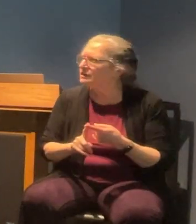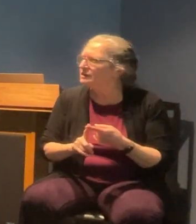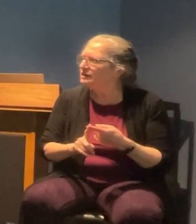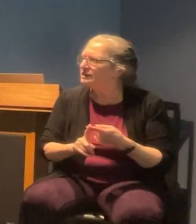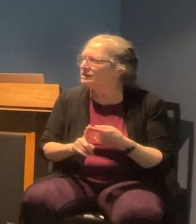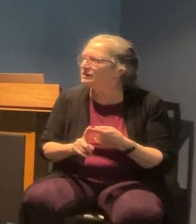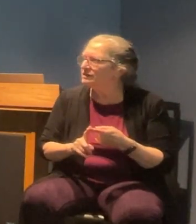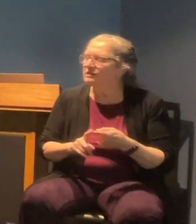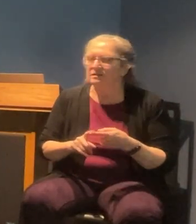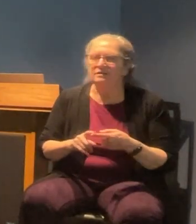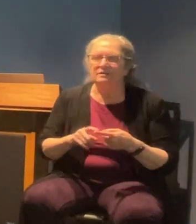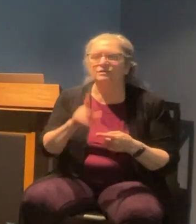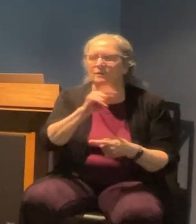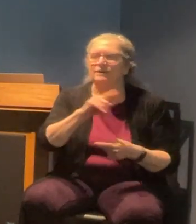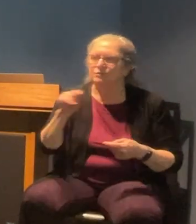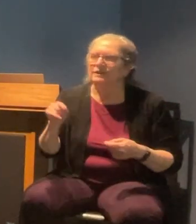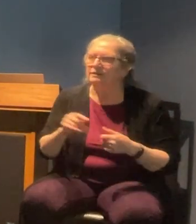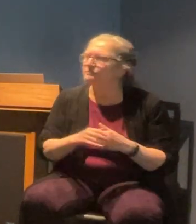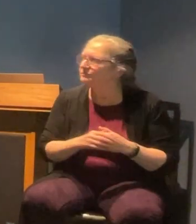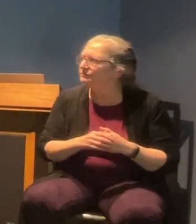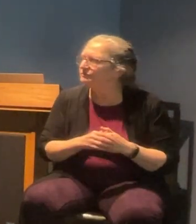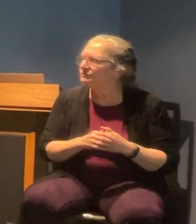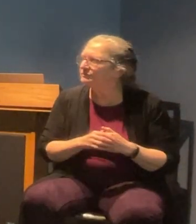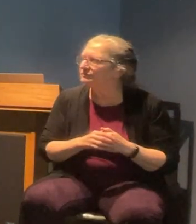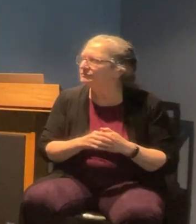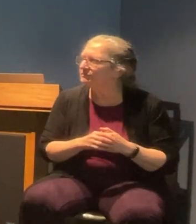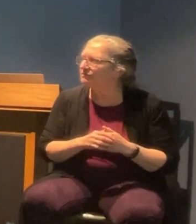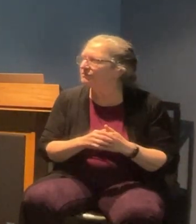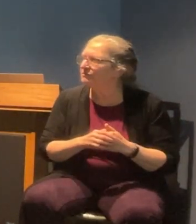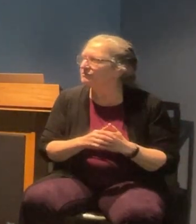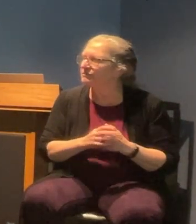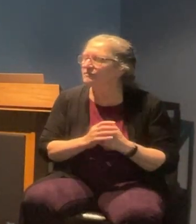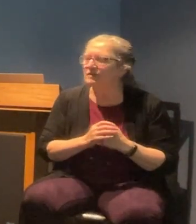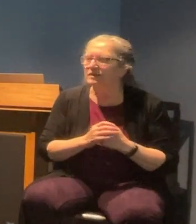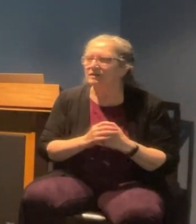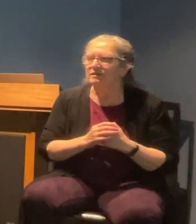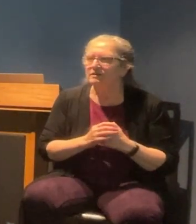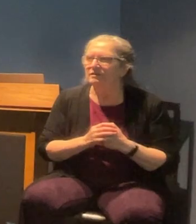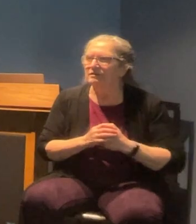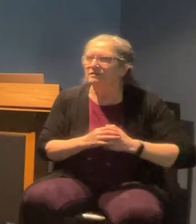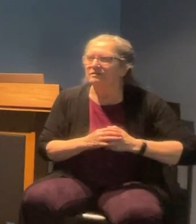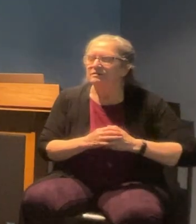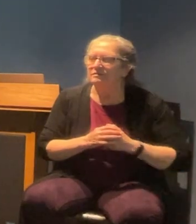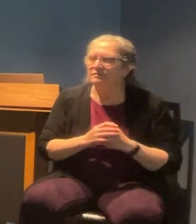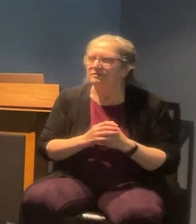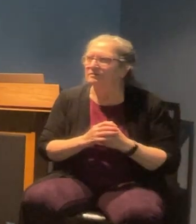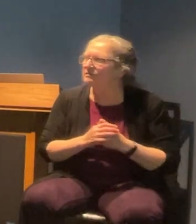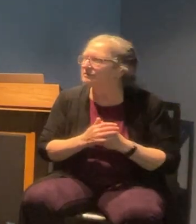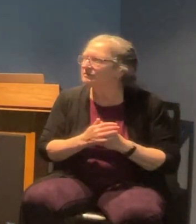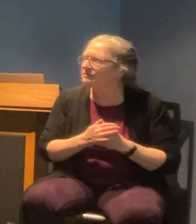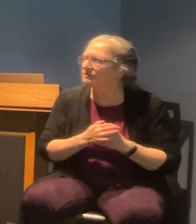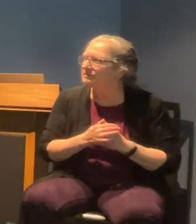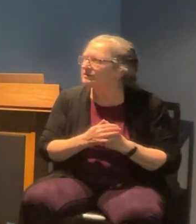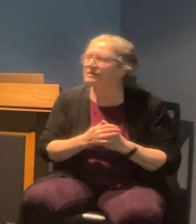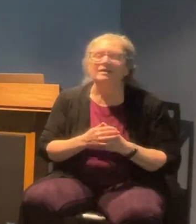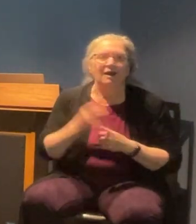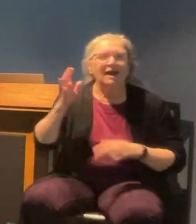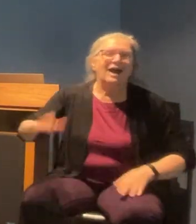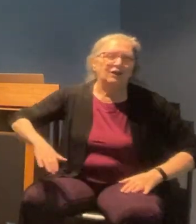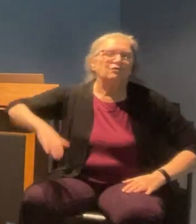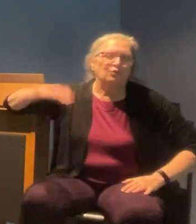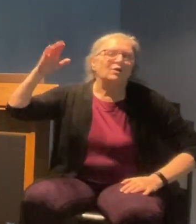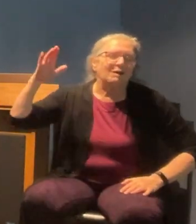until around 2020. Trying to make it short. And we talked first. I grew up in